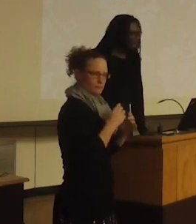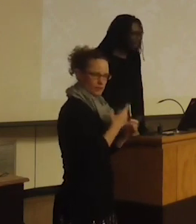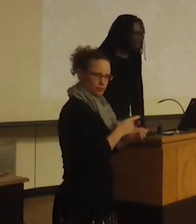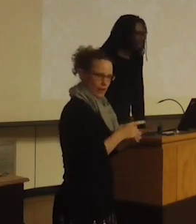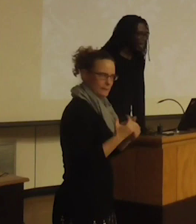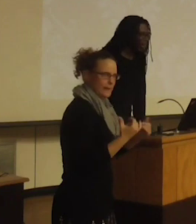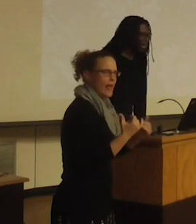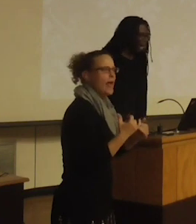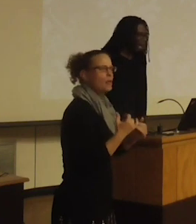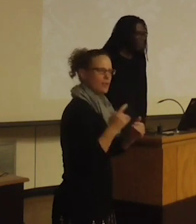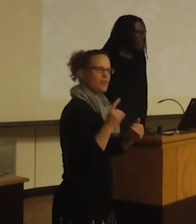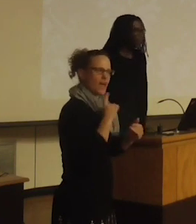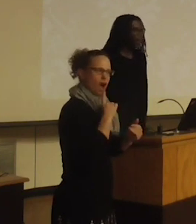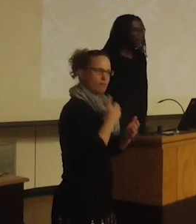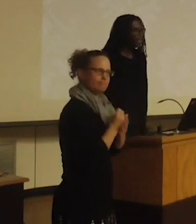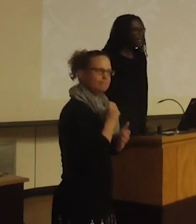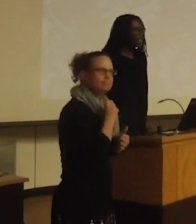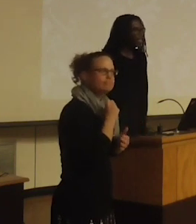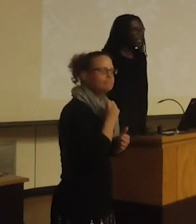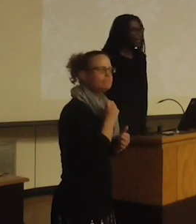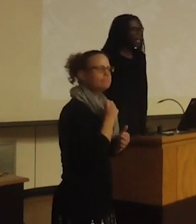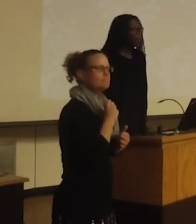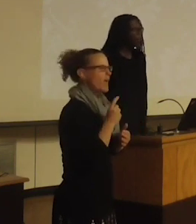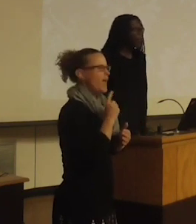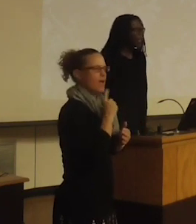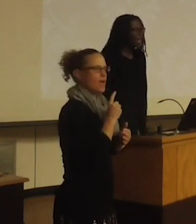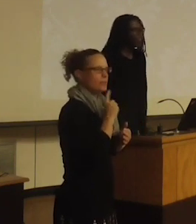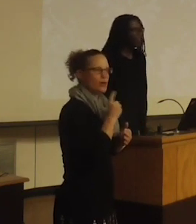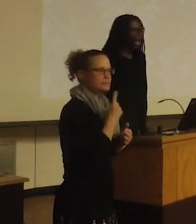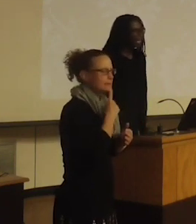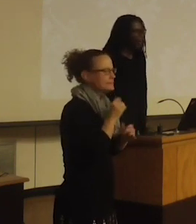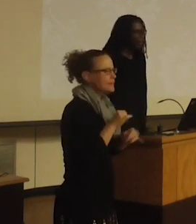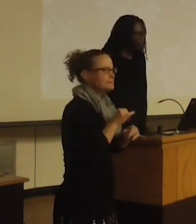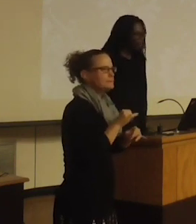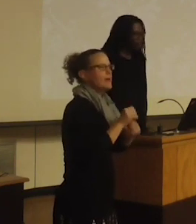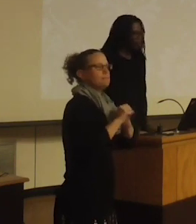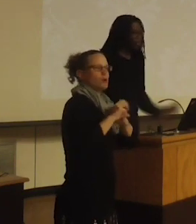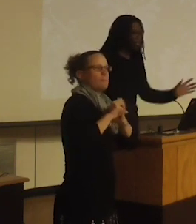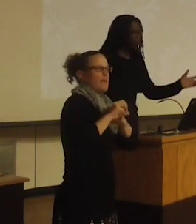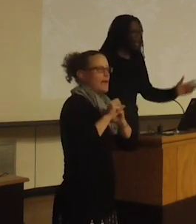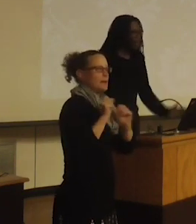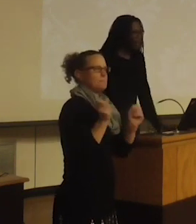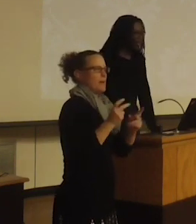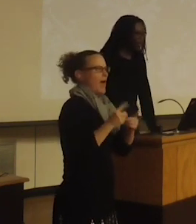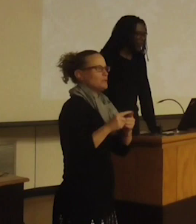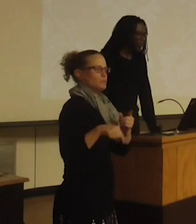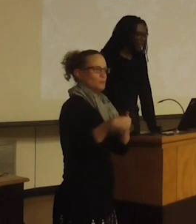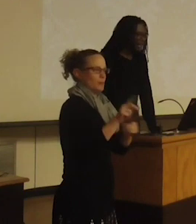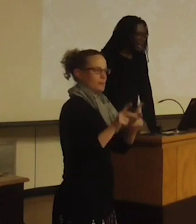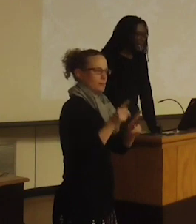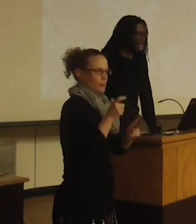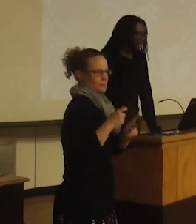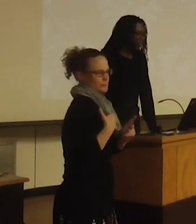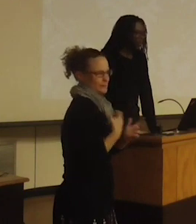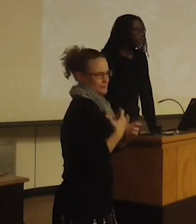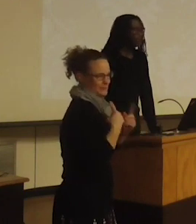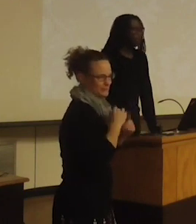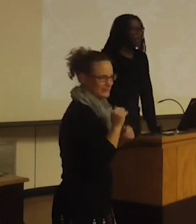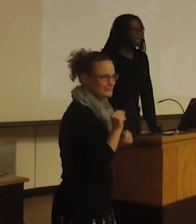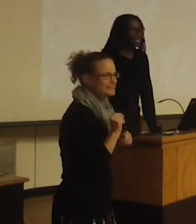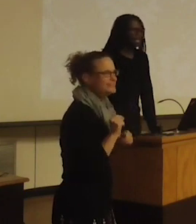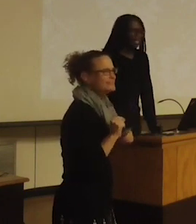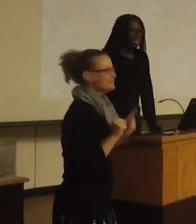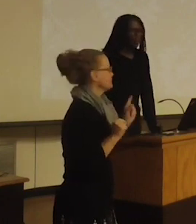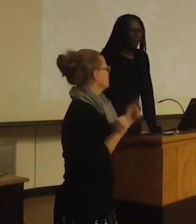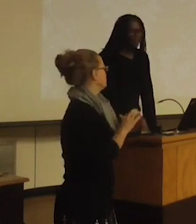that people are having as well. And they're parroting the same type of propaganda back to their primary consumers. This is a quote from